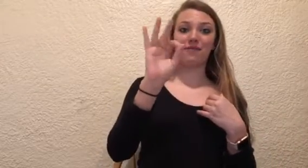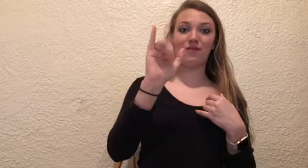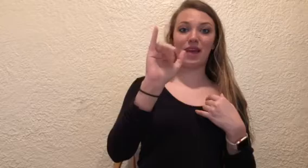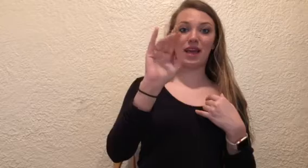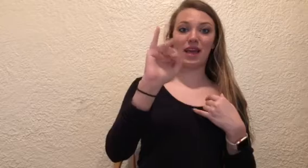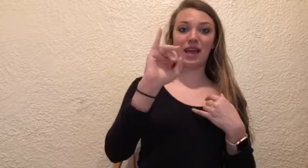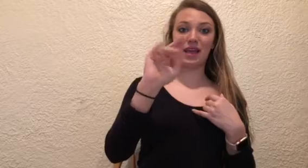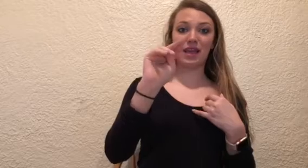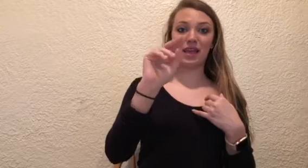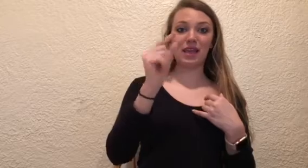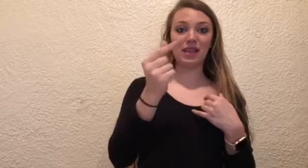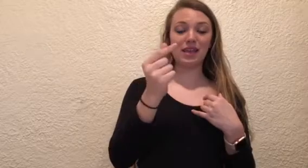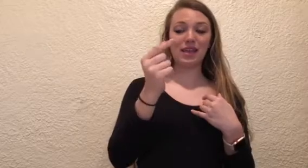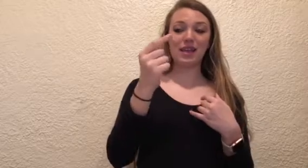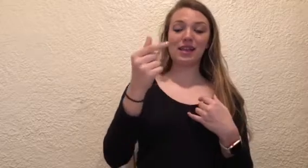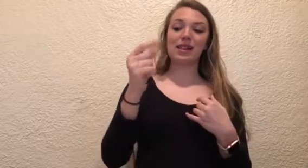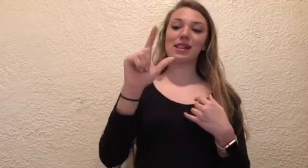Once this is on your table,